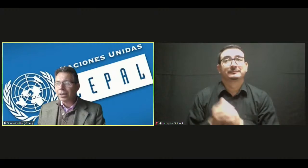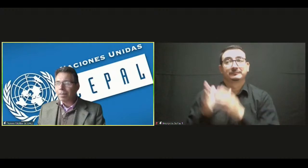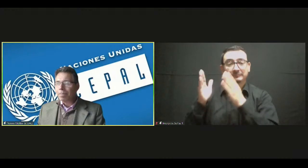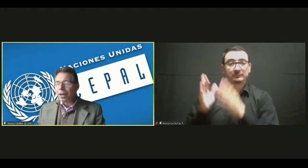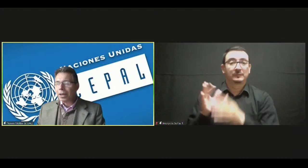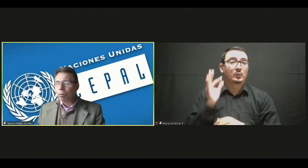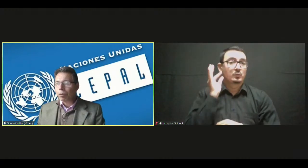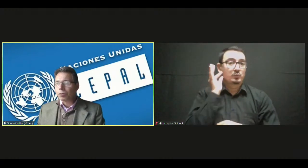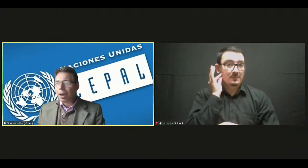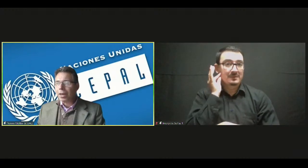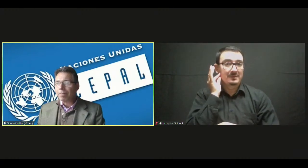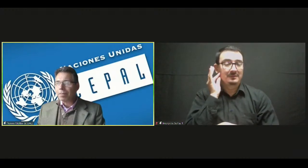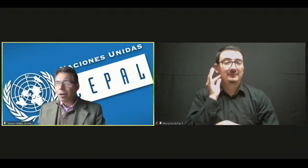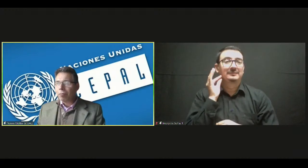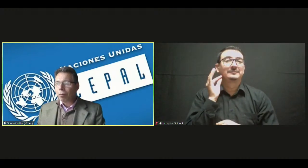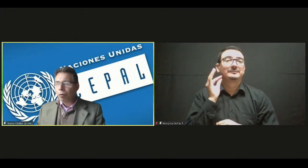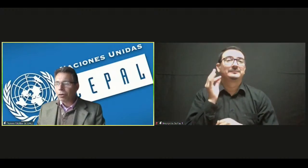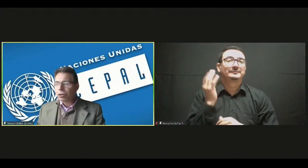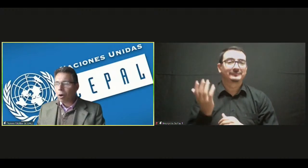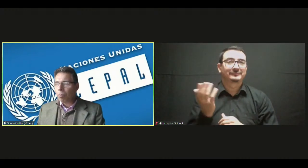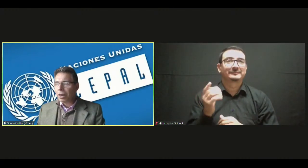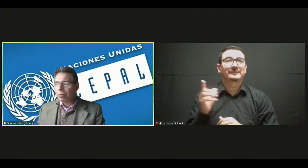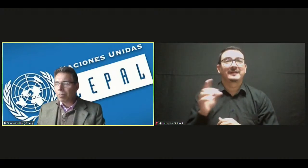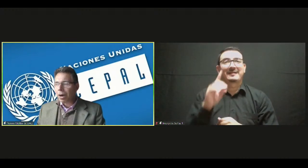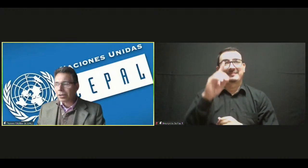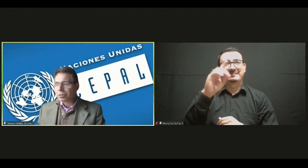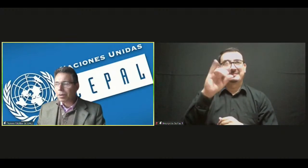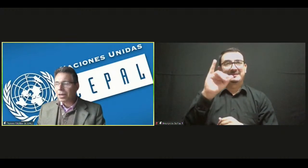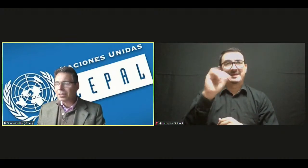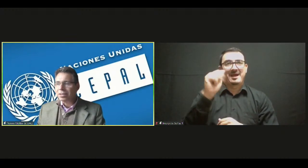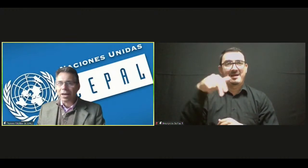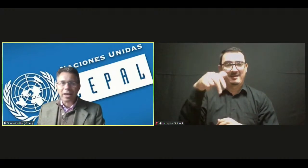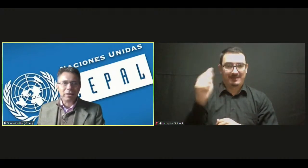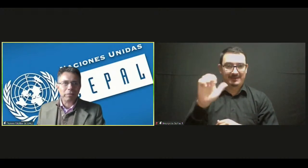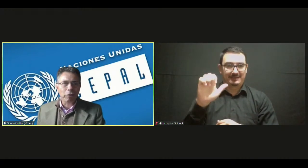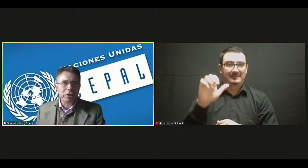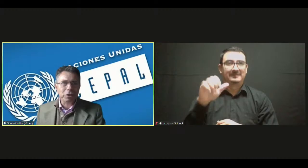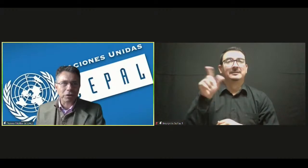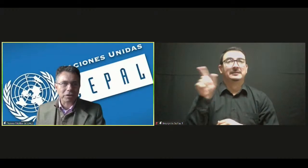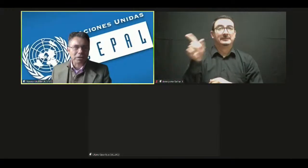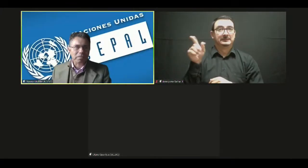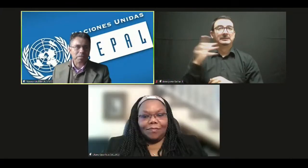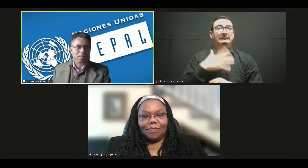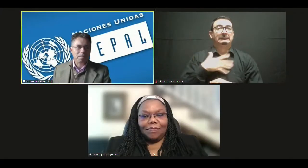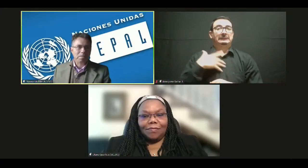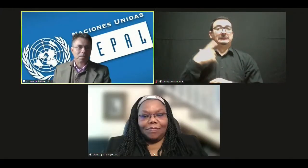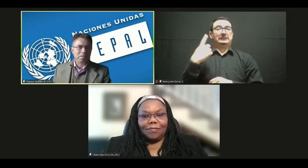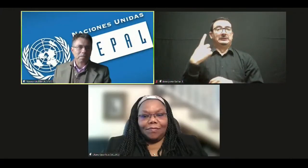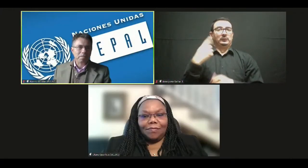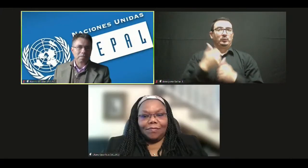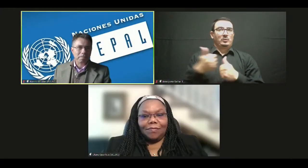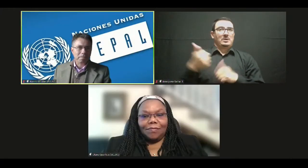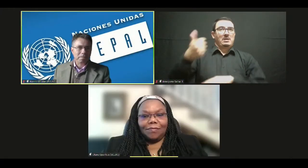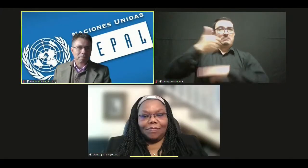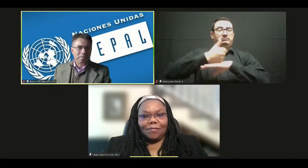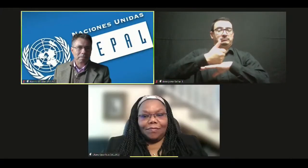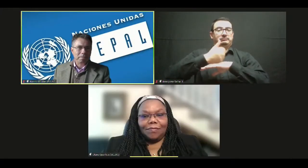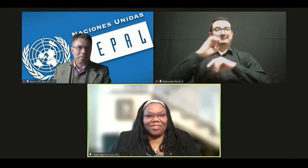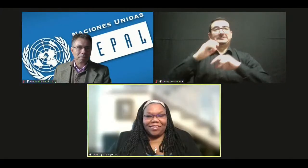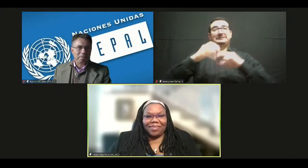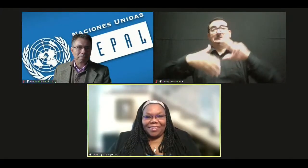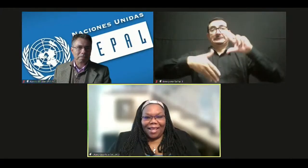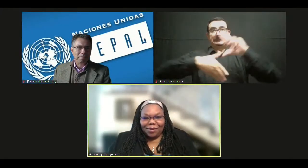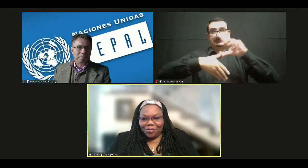ECLAC in Port of Spain, for some opening remarks. Please, Diane, the floor is yours. Thank you very